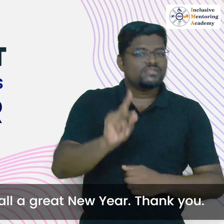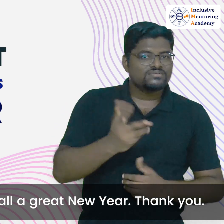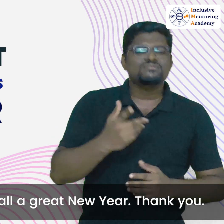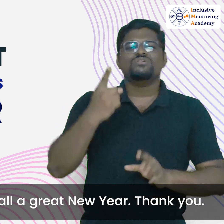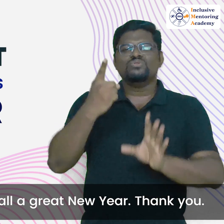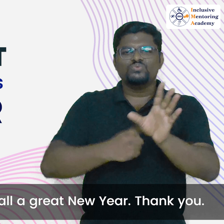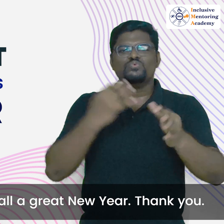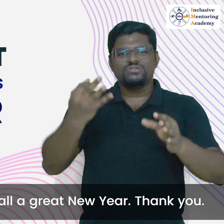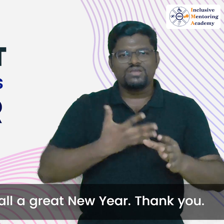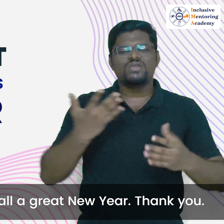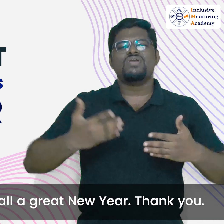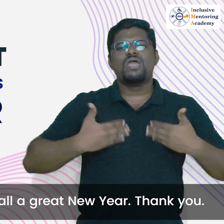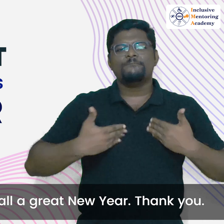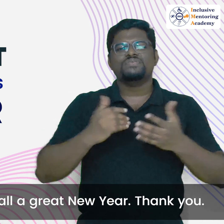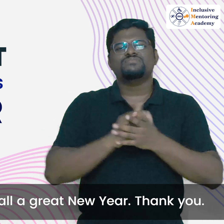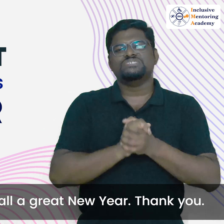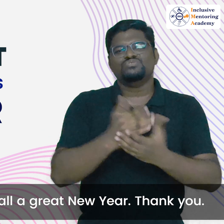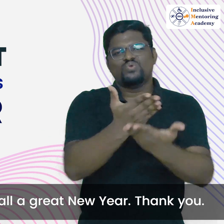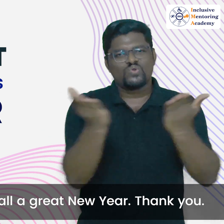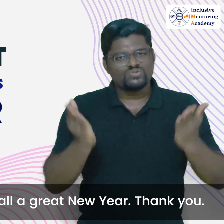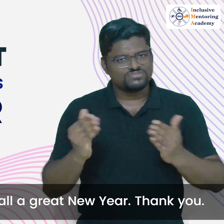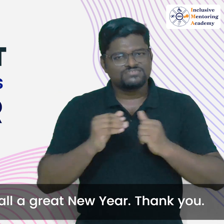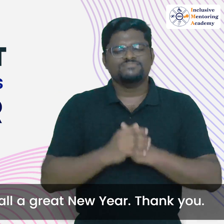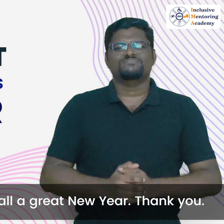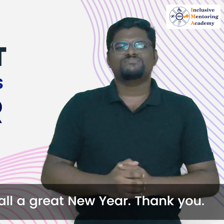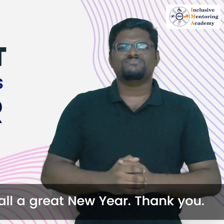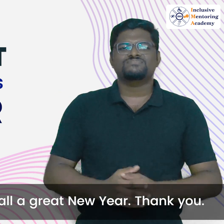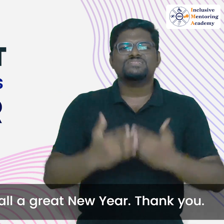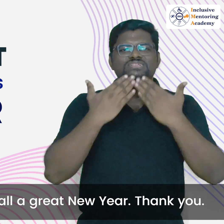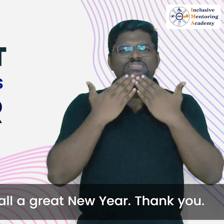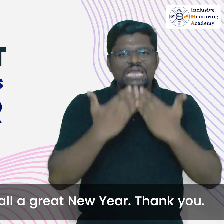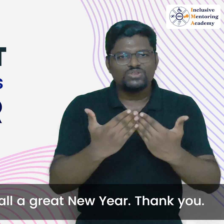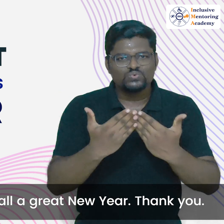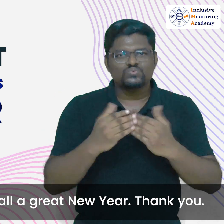important. Once again, wishing you all a great new year. Thank you.